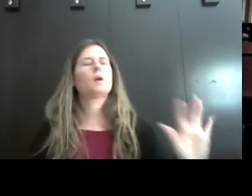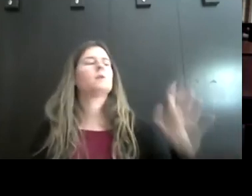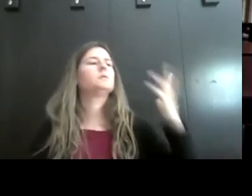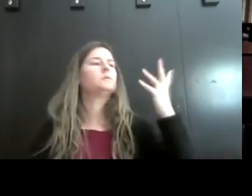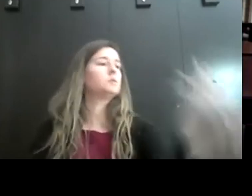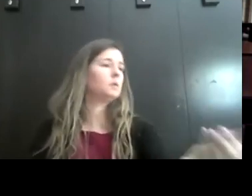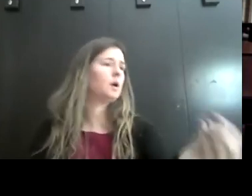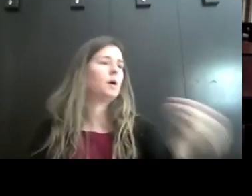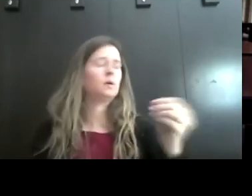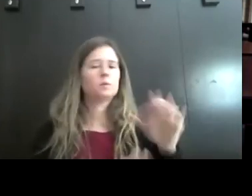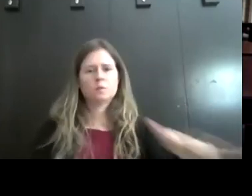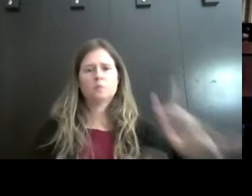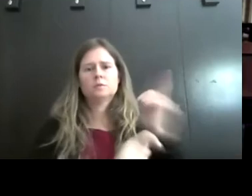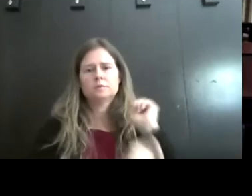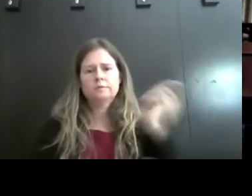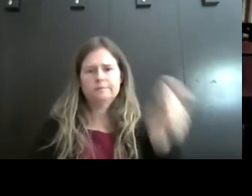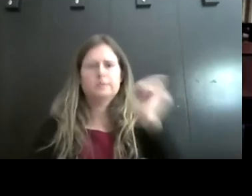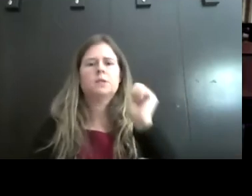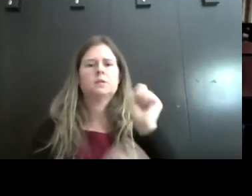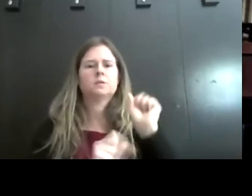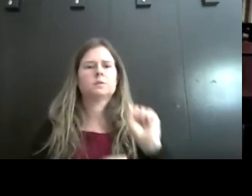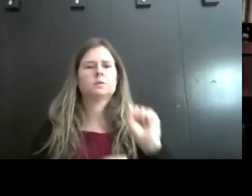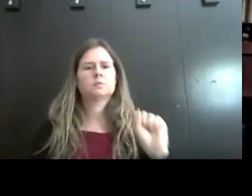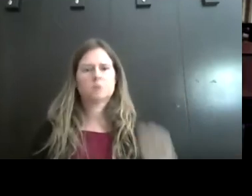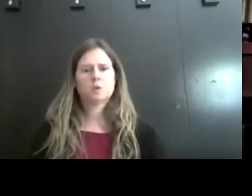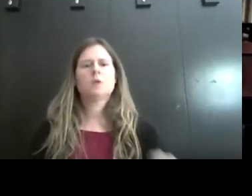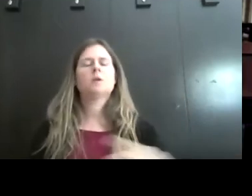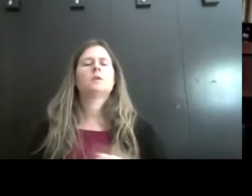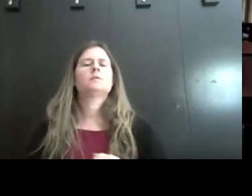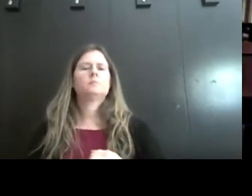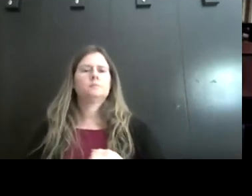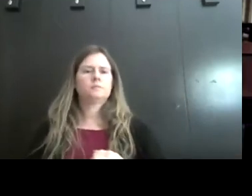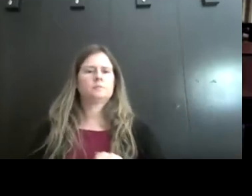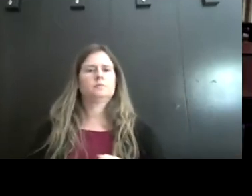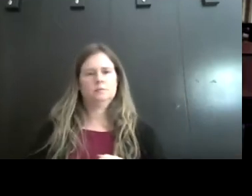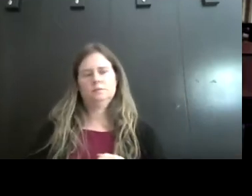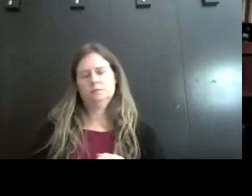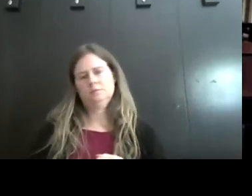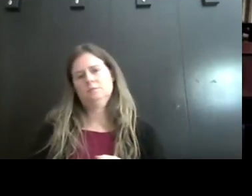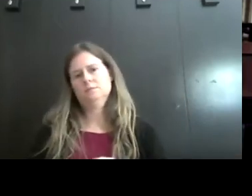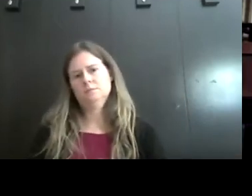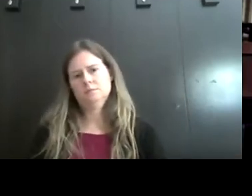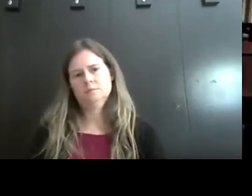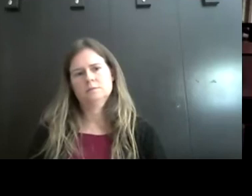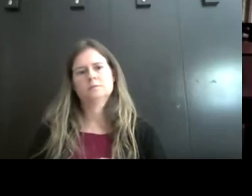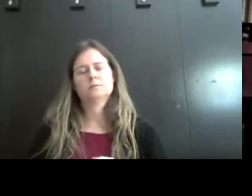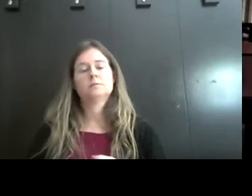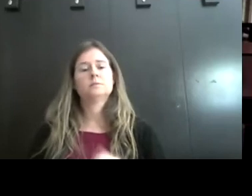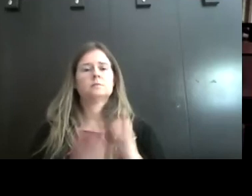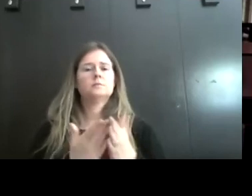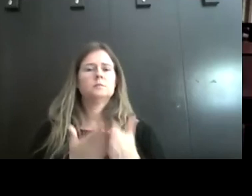bring back fish to our villages along the coast for food. A 24-foot